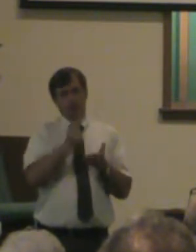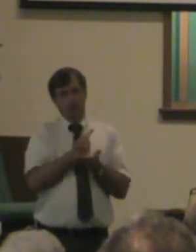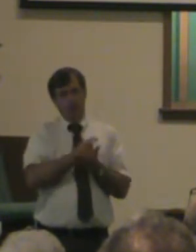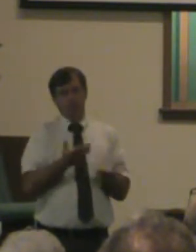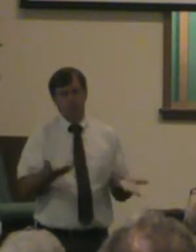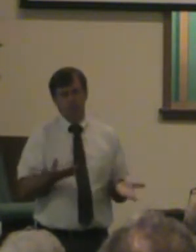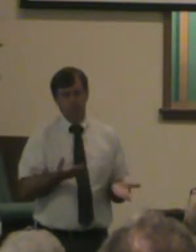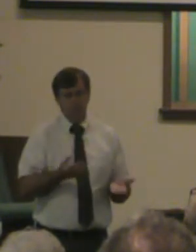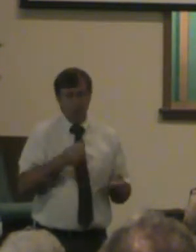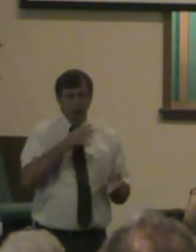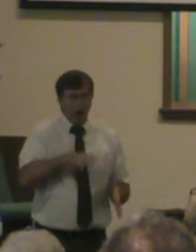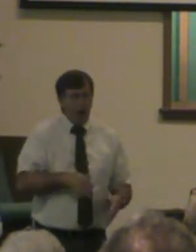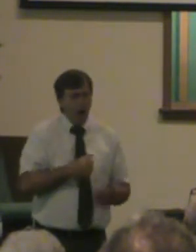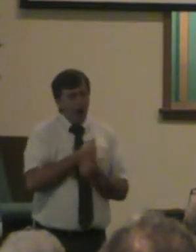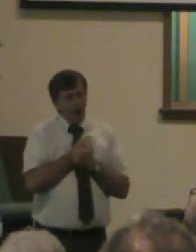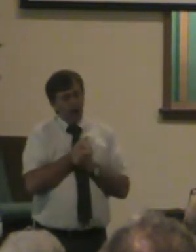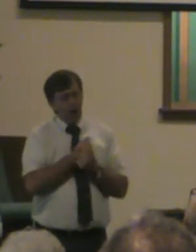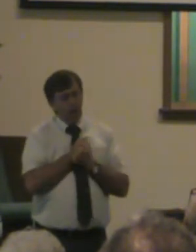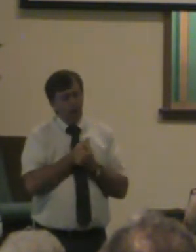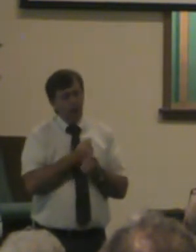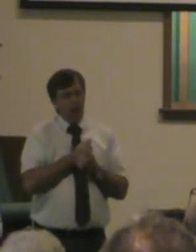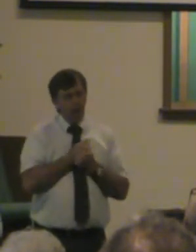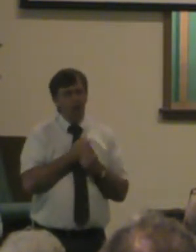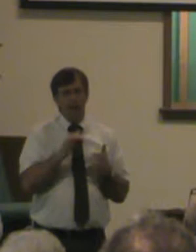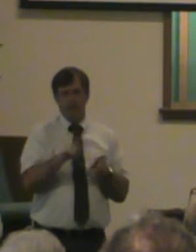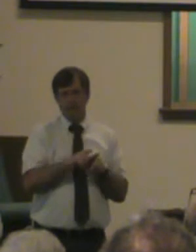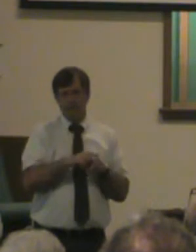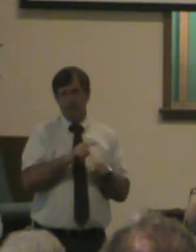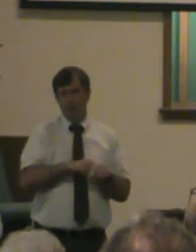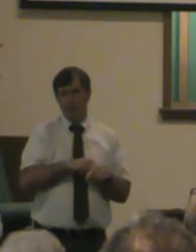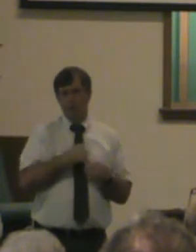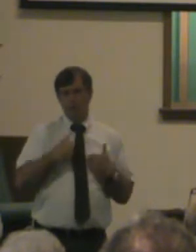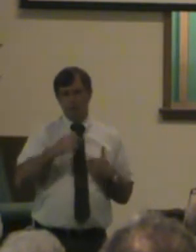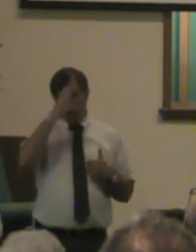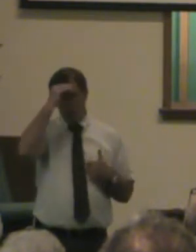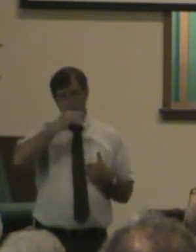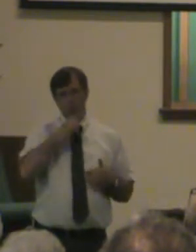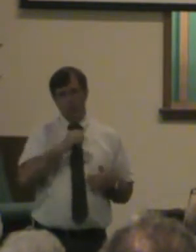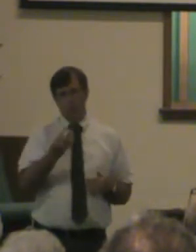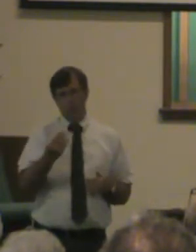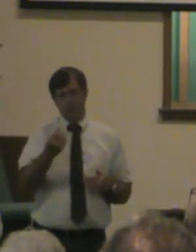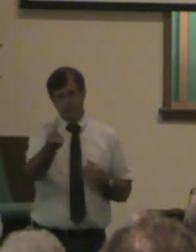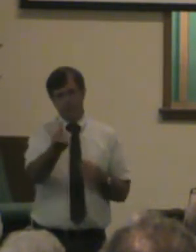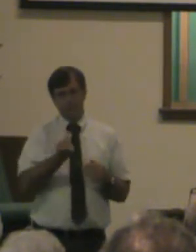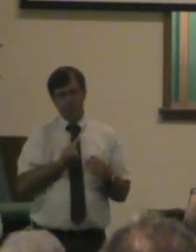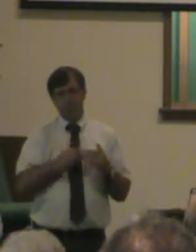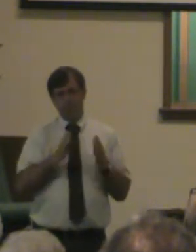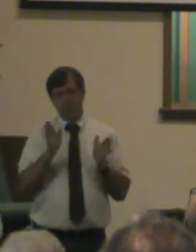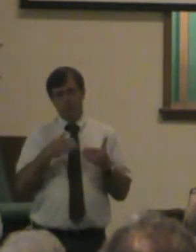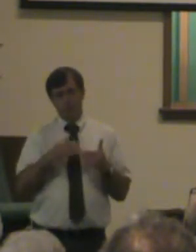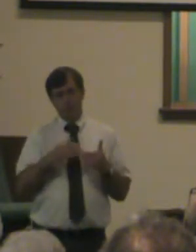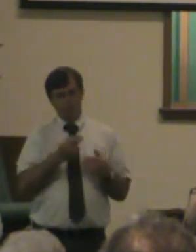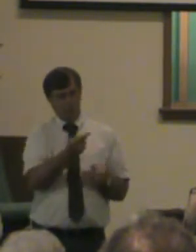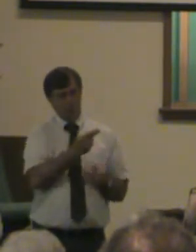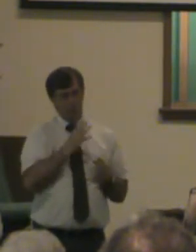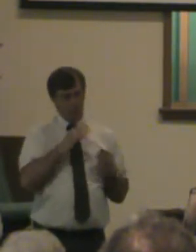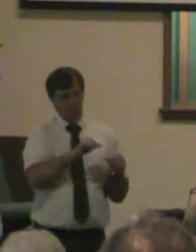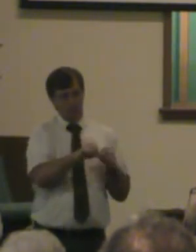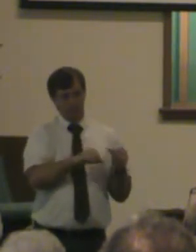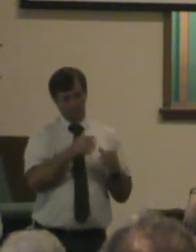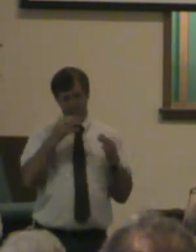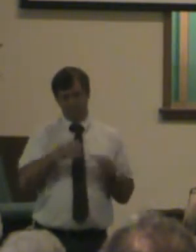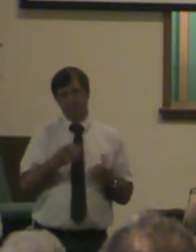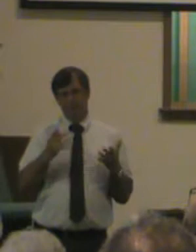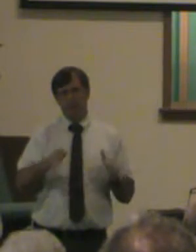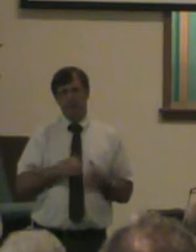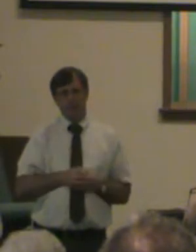she called him, she said, oh, I love you, oh, wonderful. And then at the same time, the younger brother, 14 years old, walked inside and said, Mom, we've been talking to each other, we both